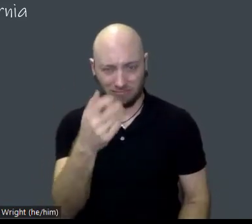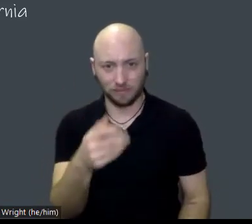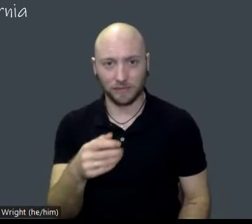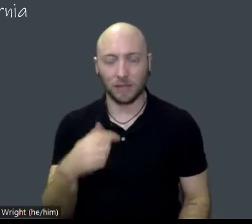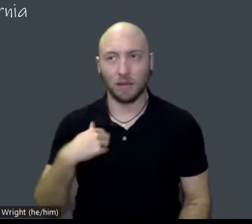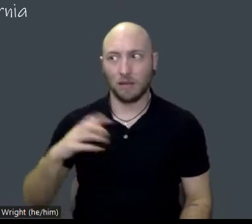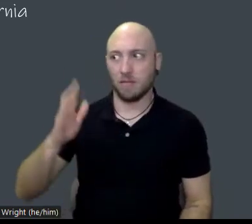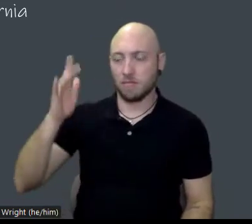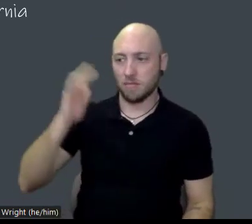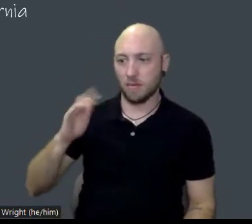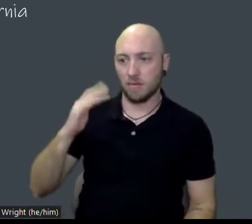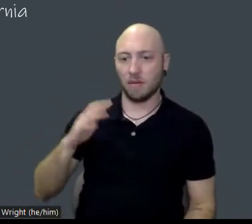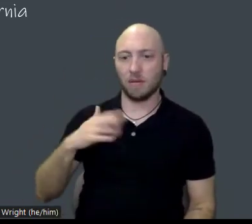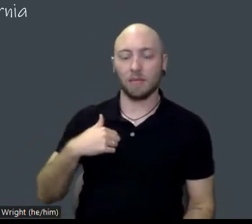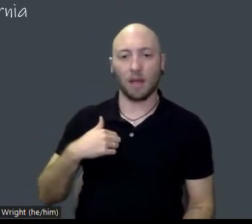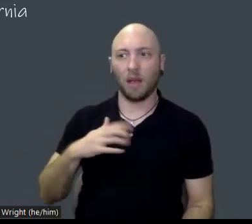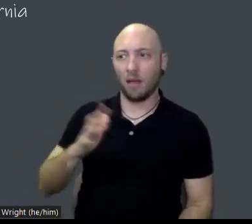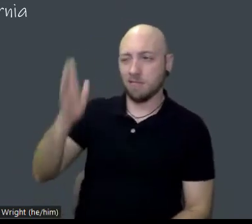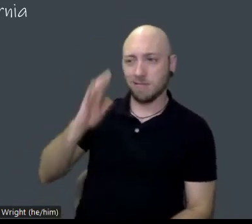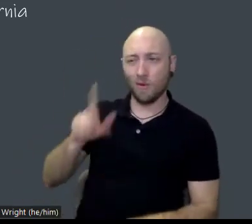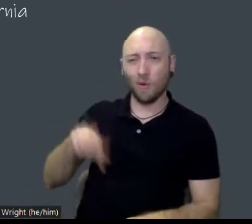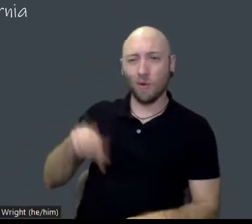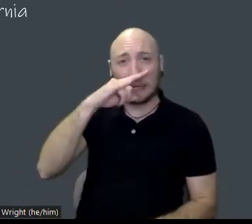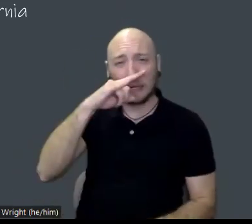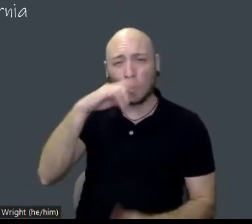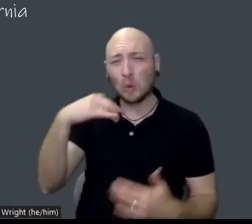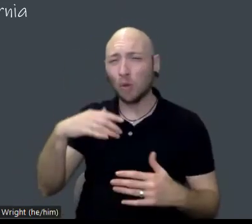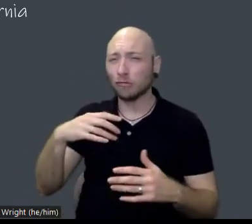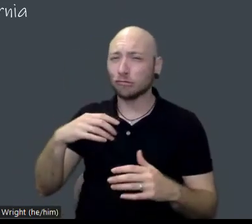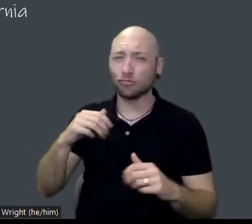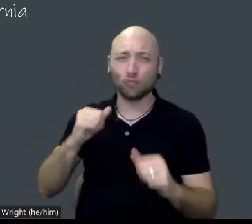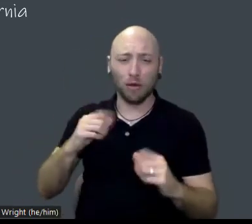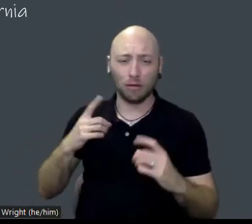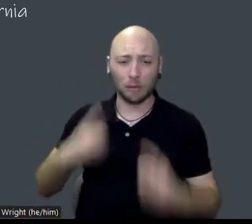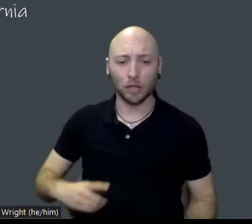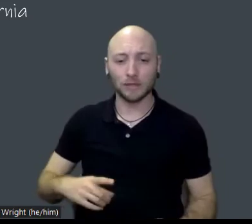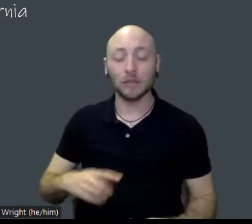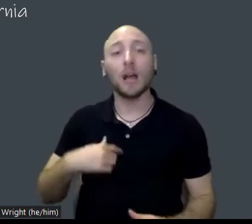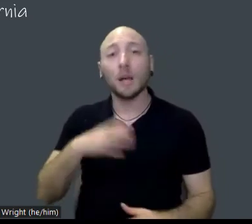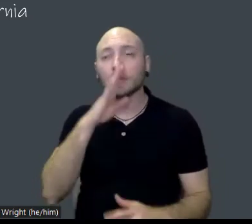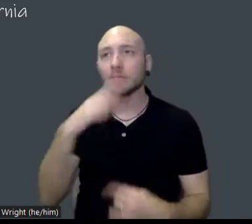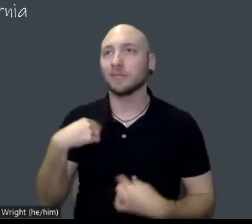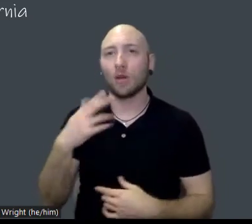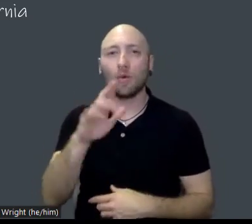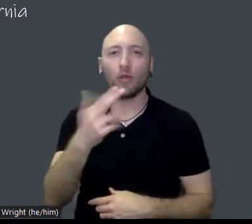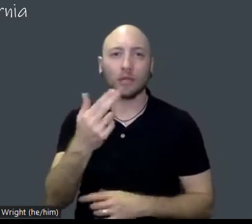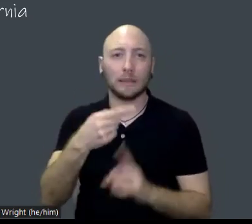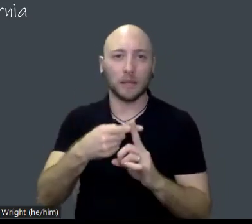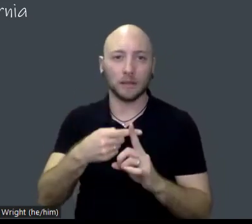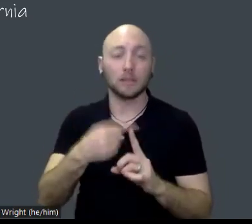been like crippling depression and anxiety. And I still deal with that. I have about 13 months sober. I recently got